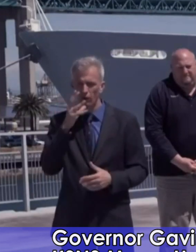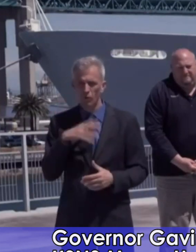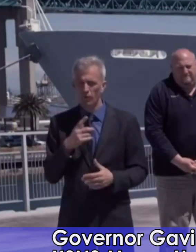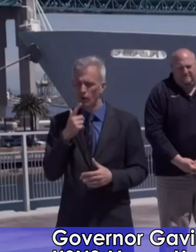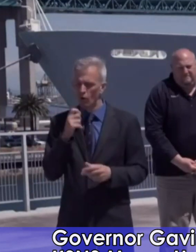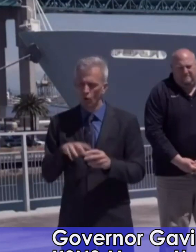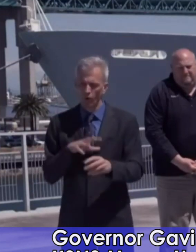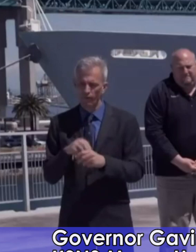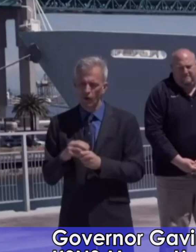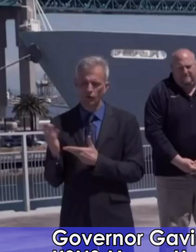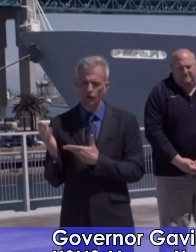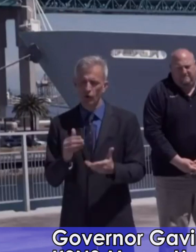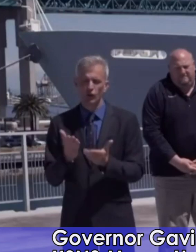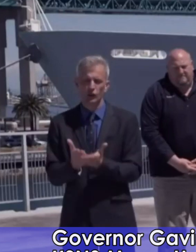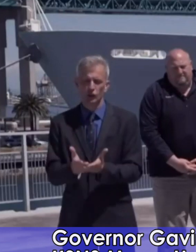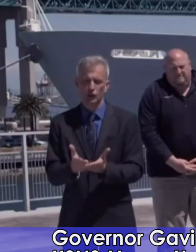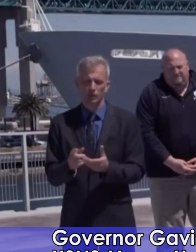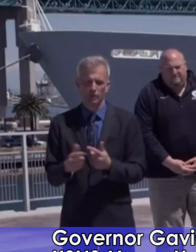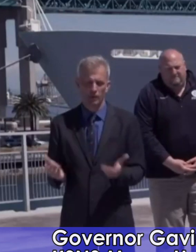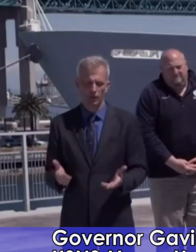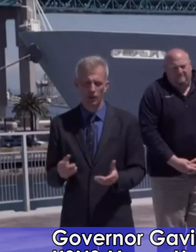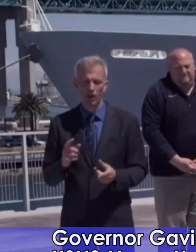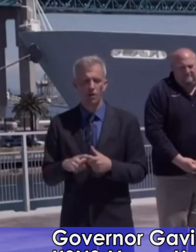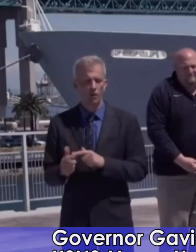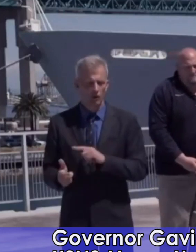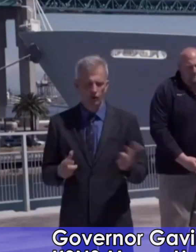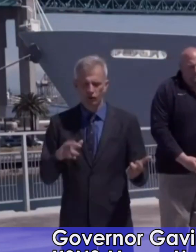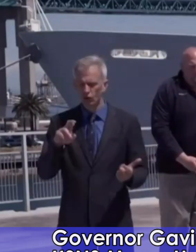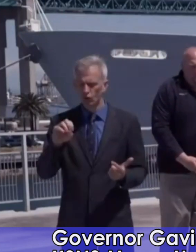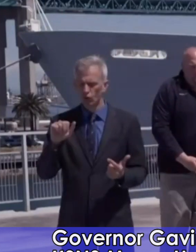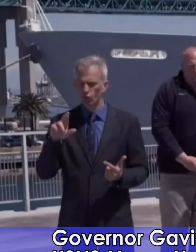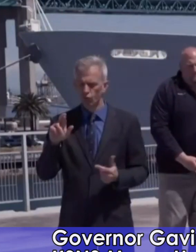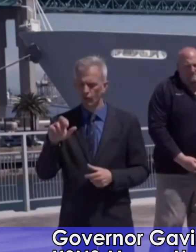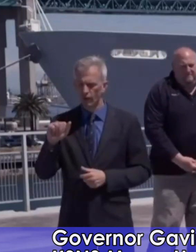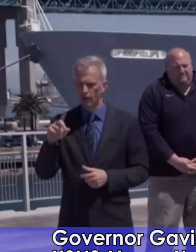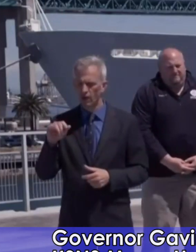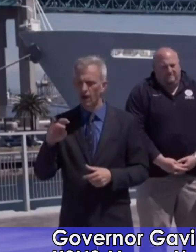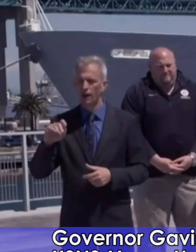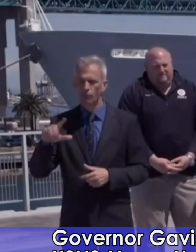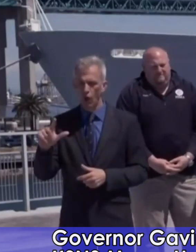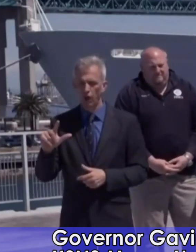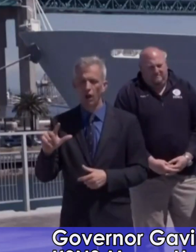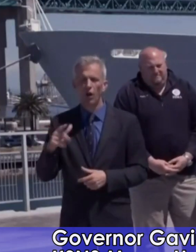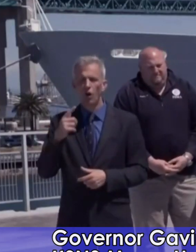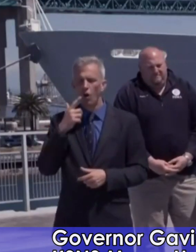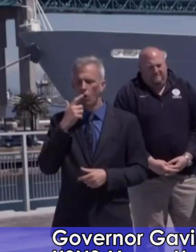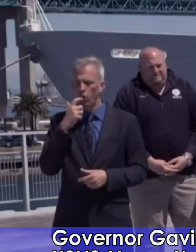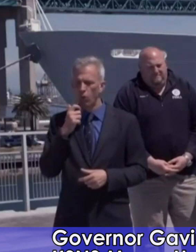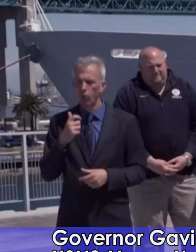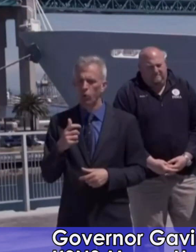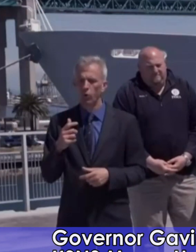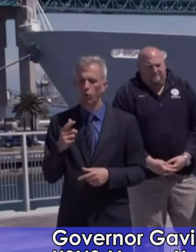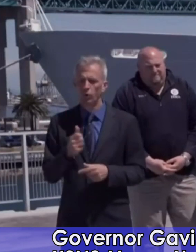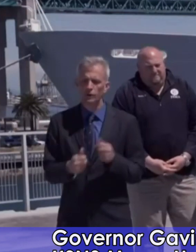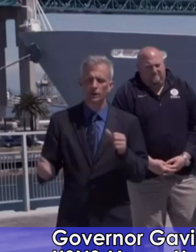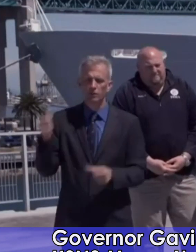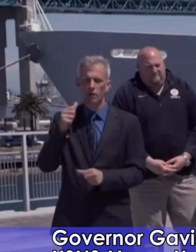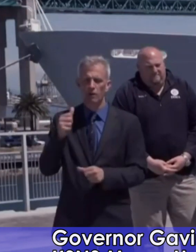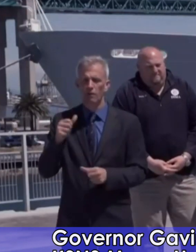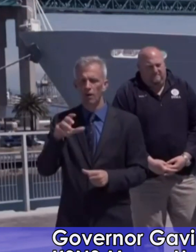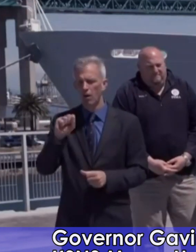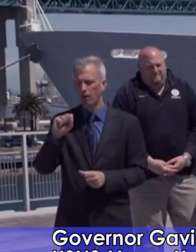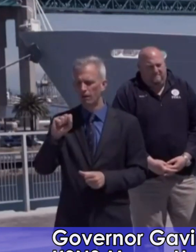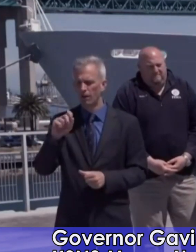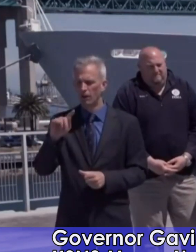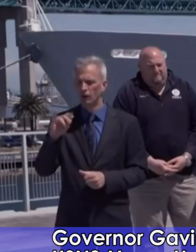over to Rear Admiral John Gumbleton, who's the commander of Expeditionary Strike Group 3.